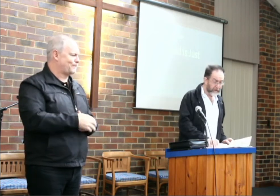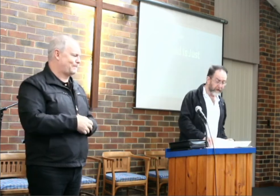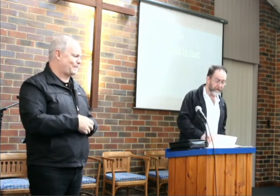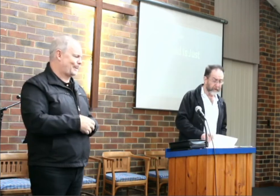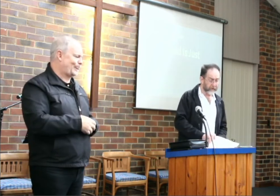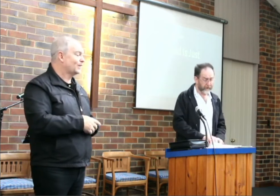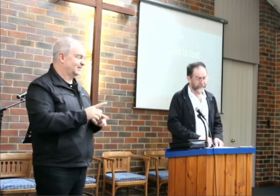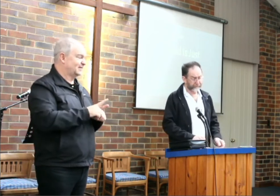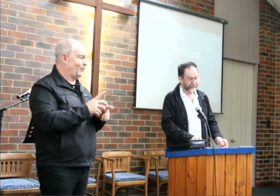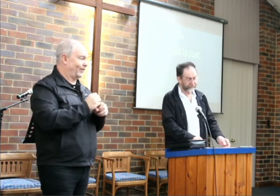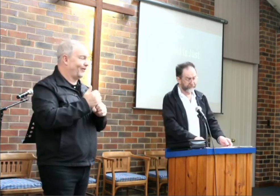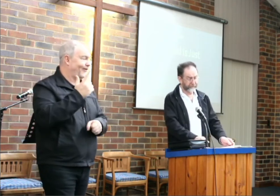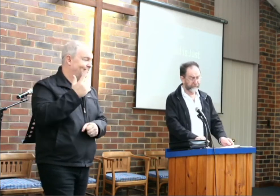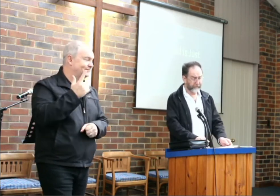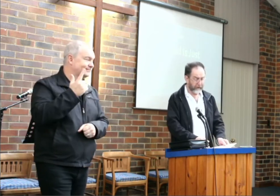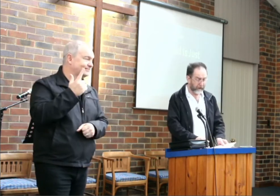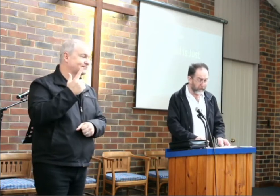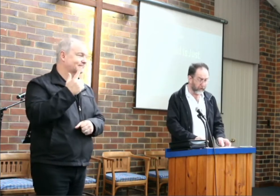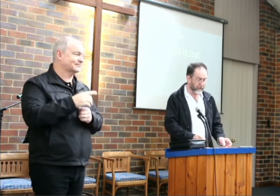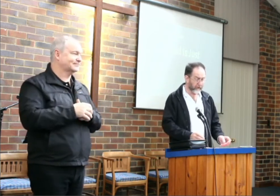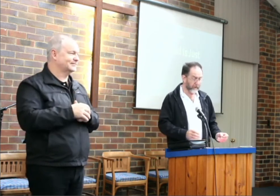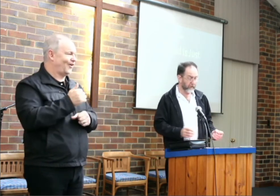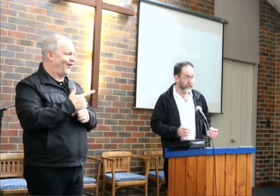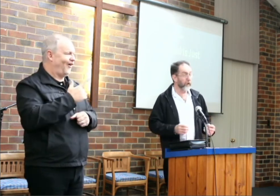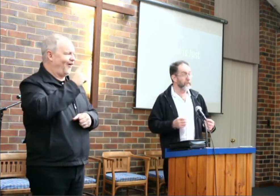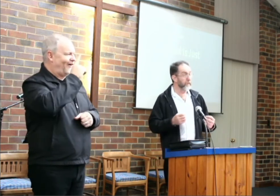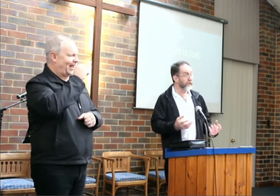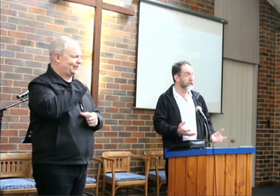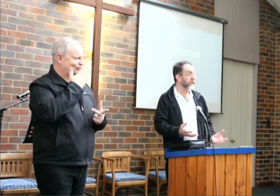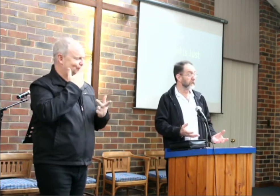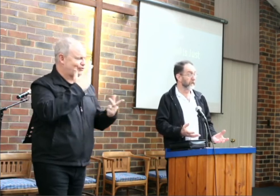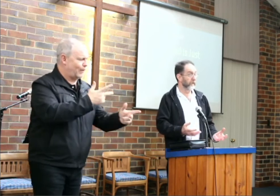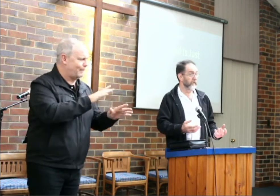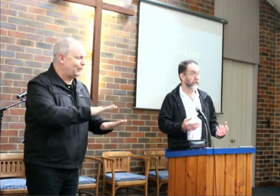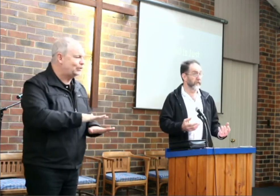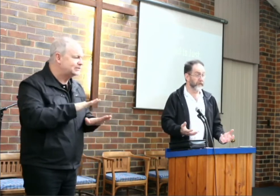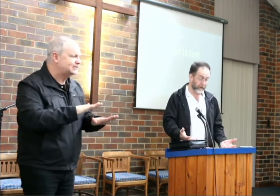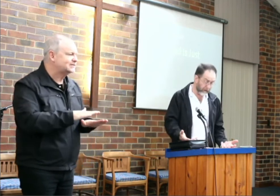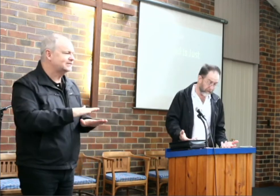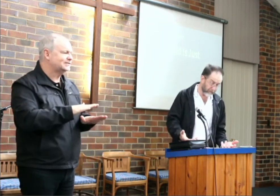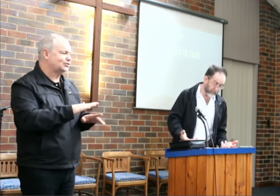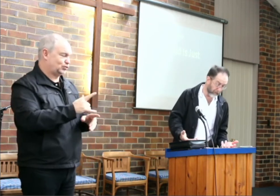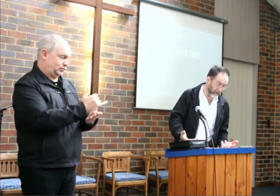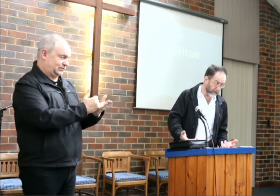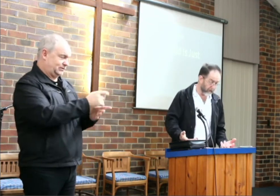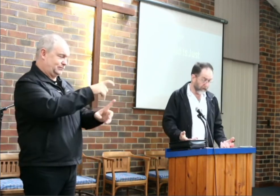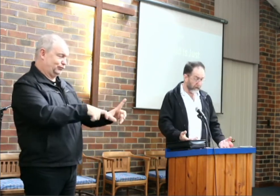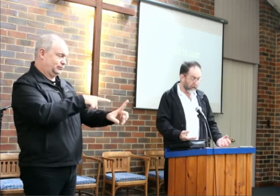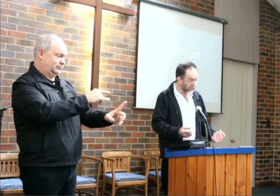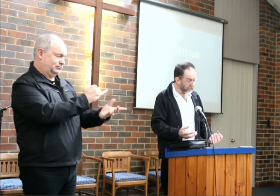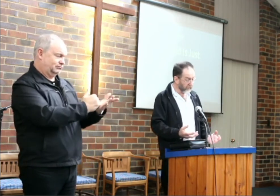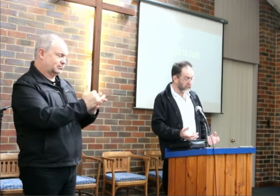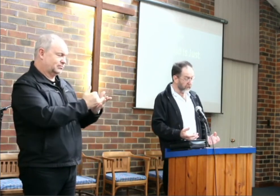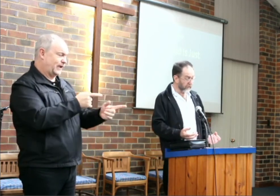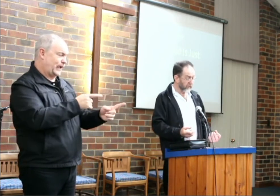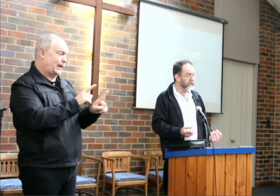And that's how it's with God. How God can show mercy to a sinner and